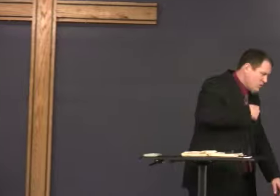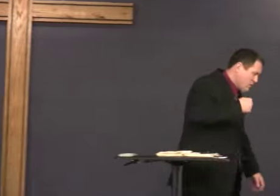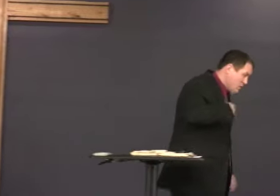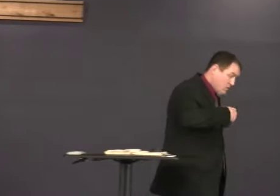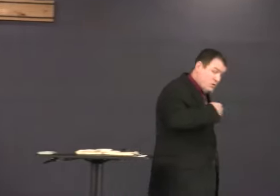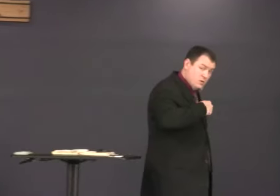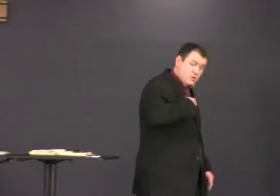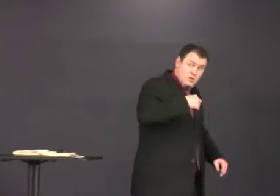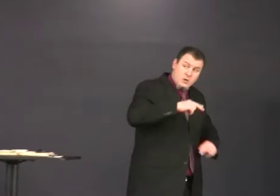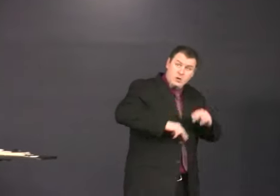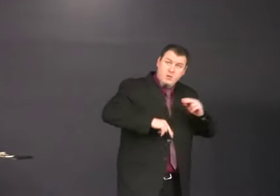So after